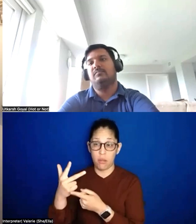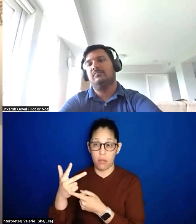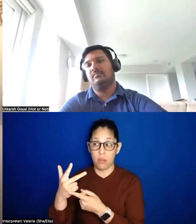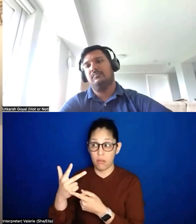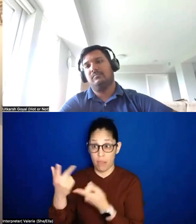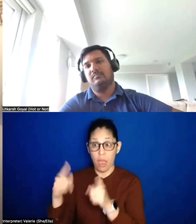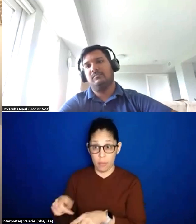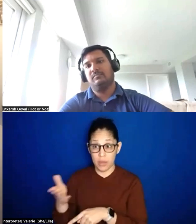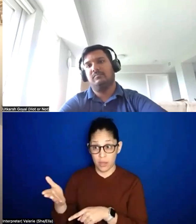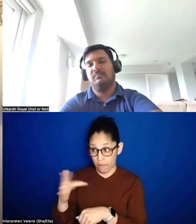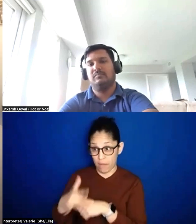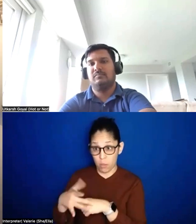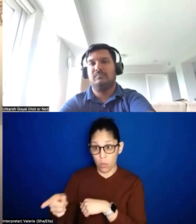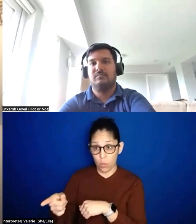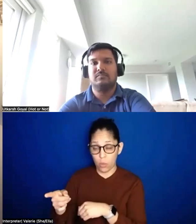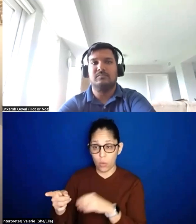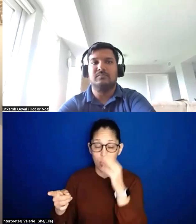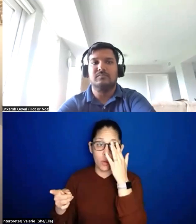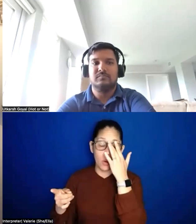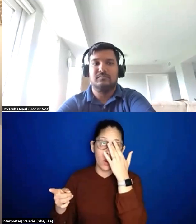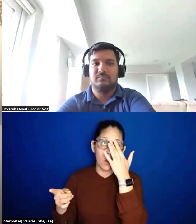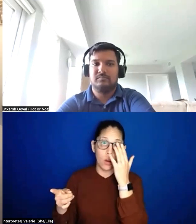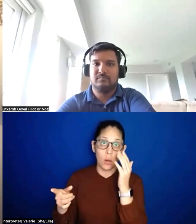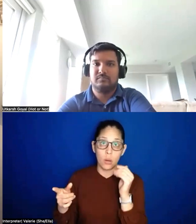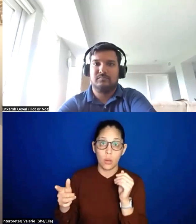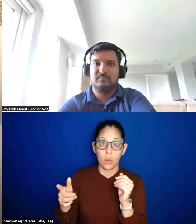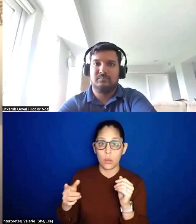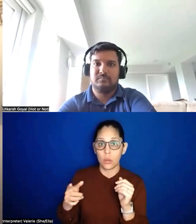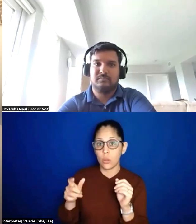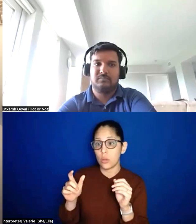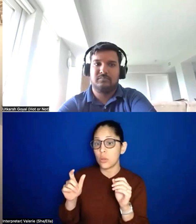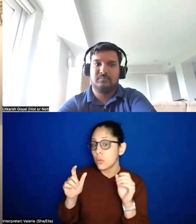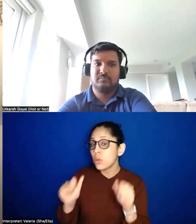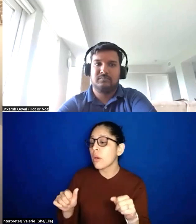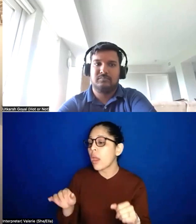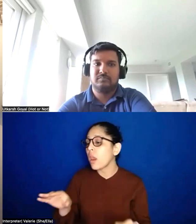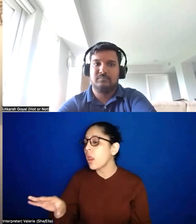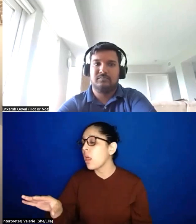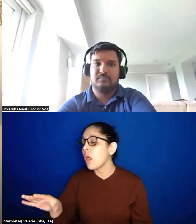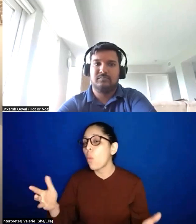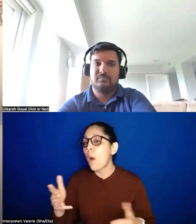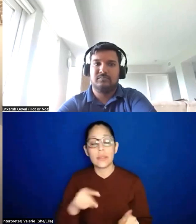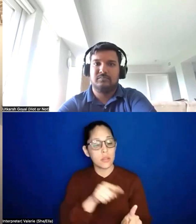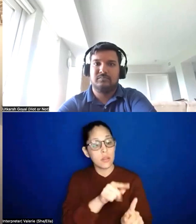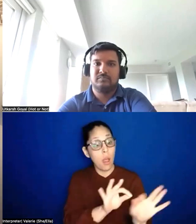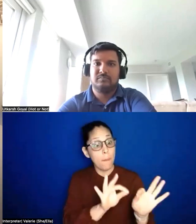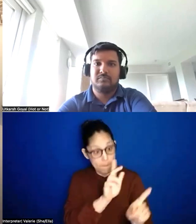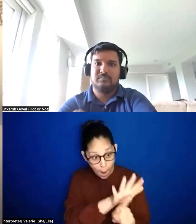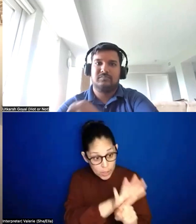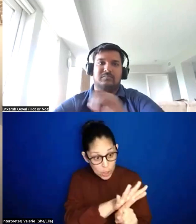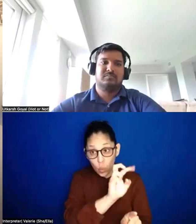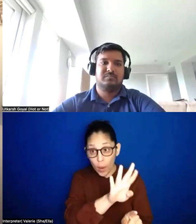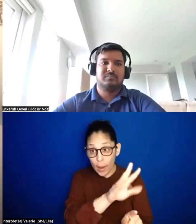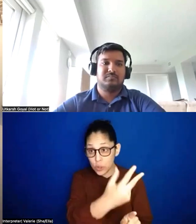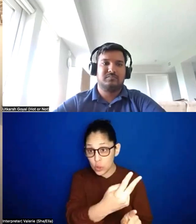there, you can almost just pick up something that's big in Web2 and just build